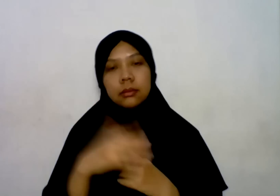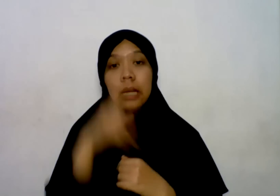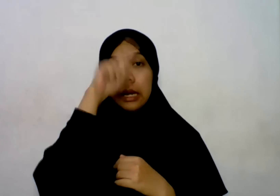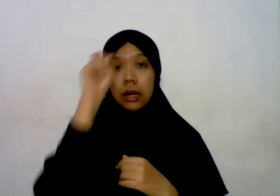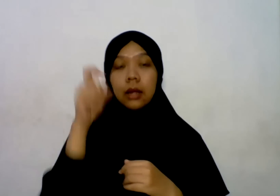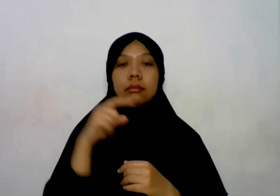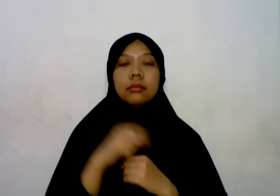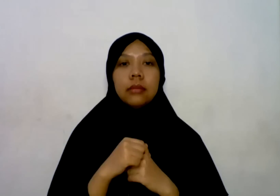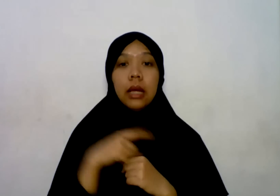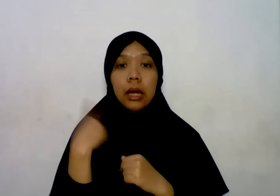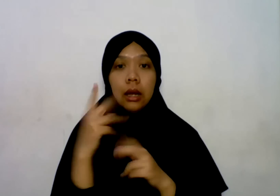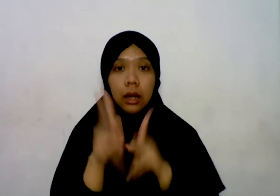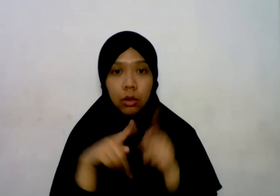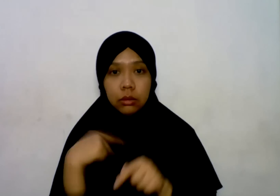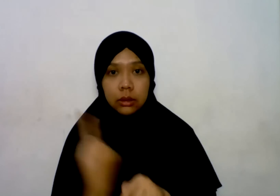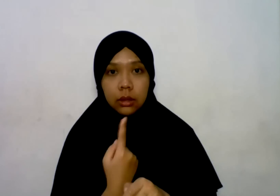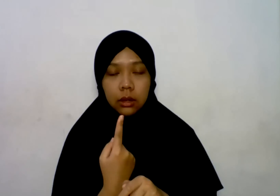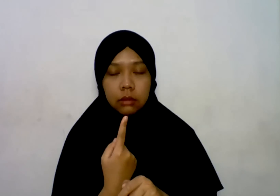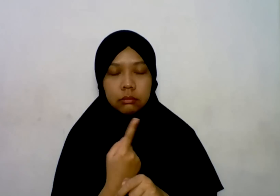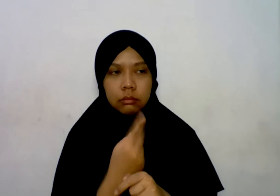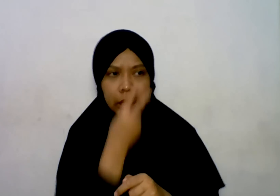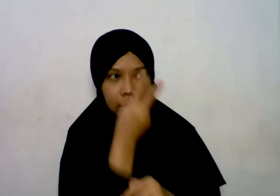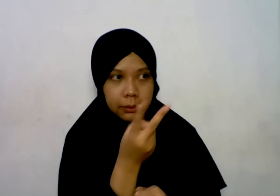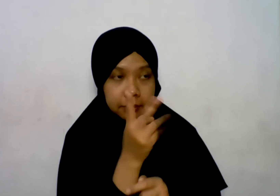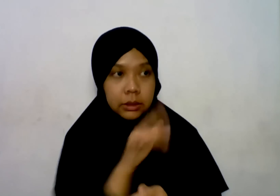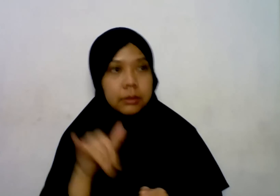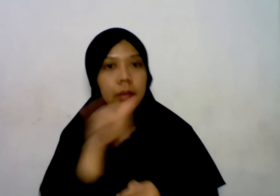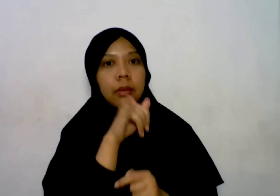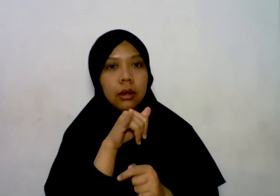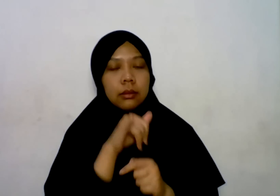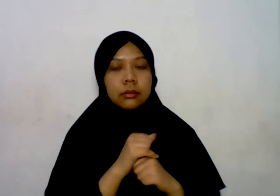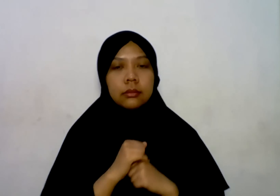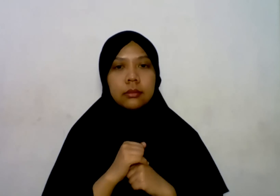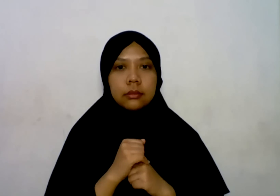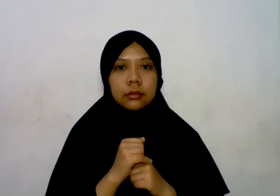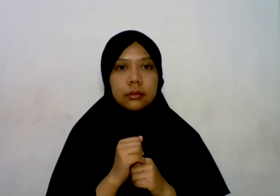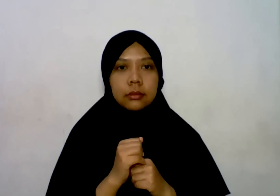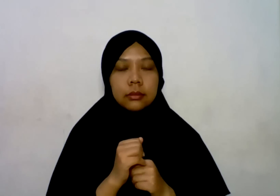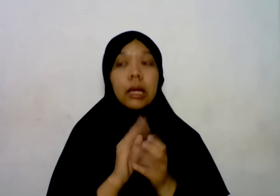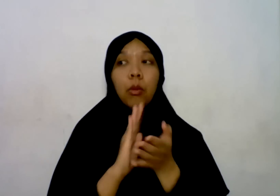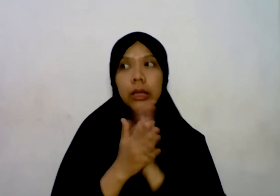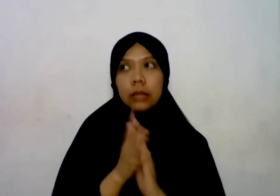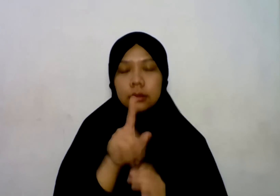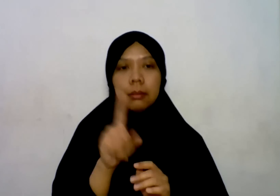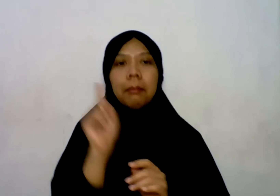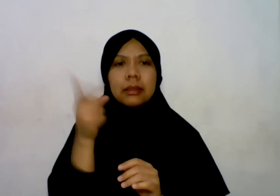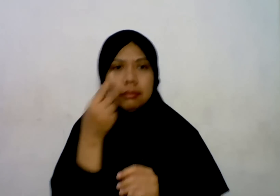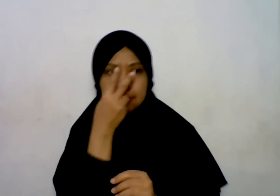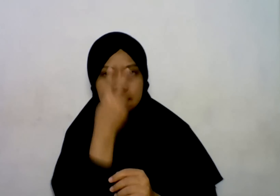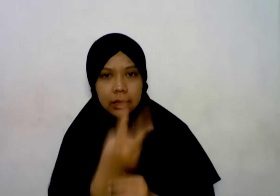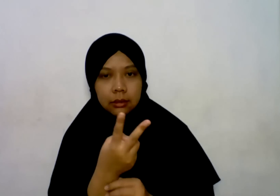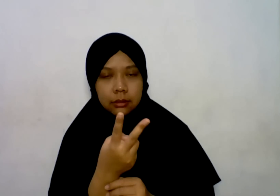Because if we look together at our communities, we will find